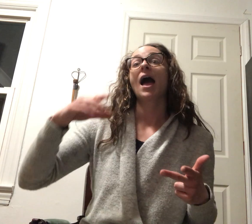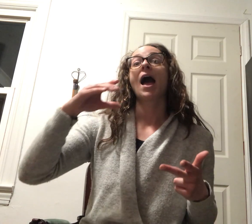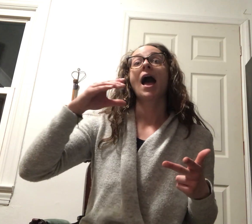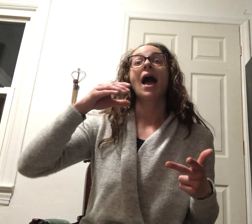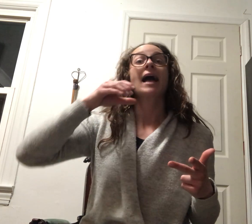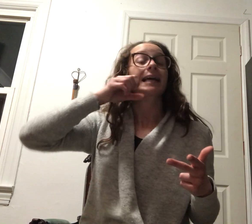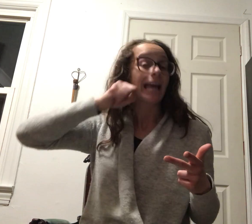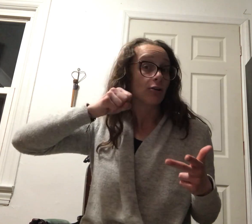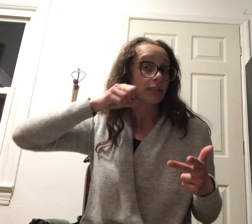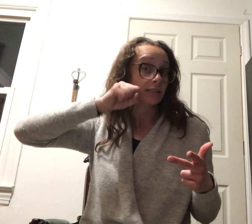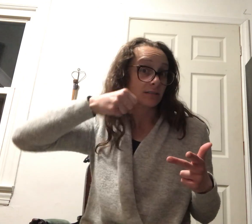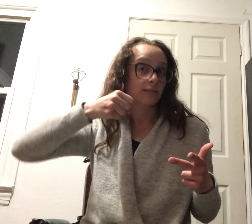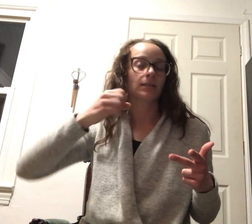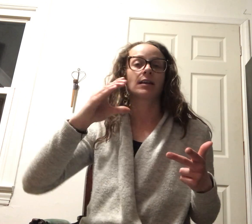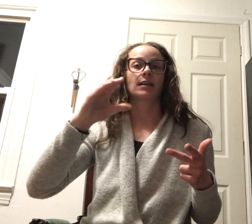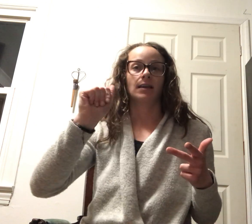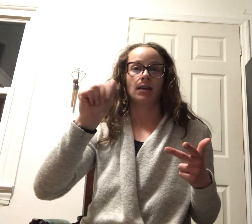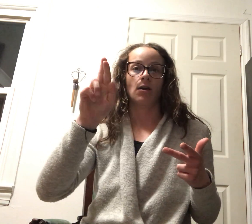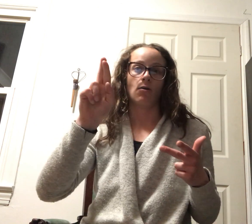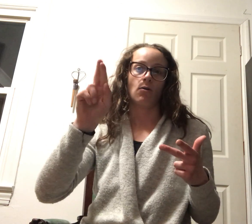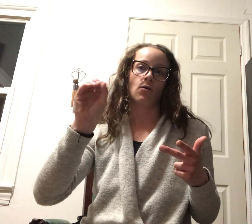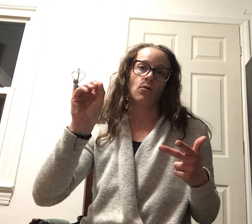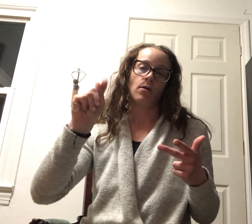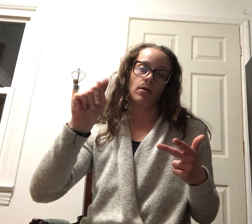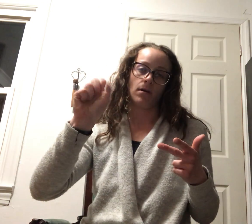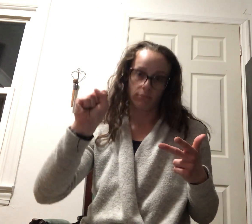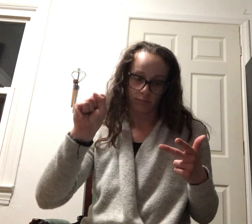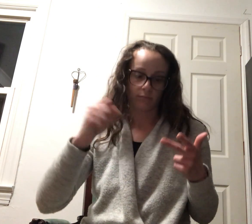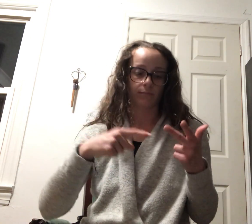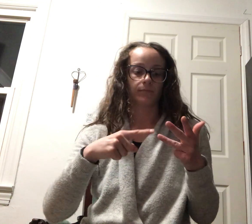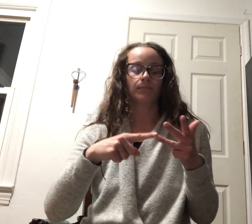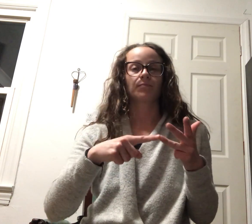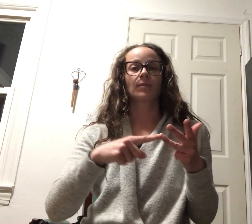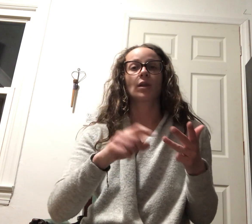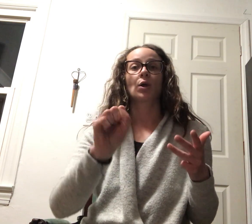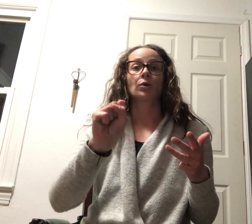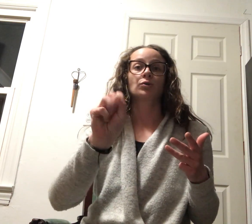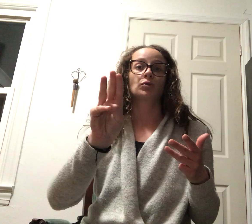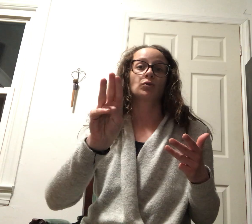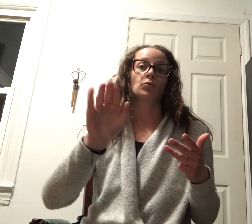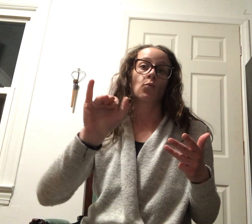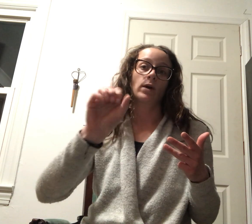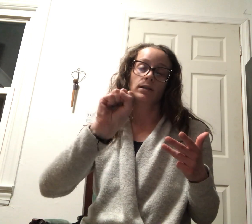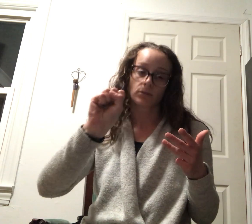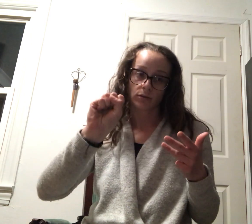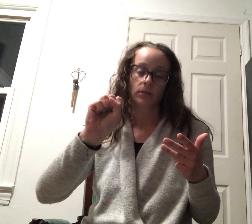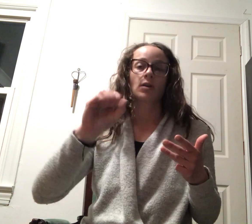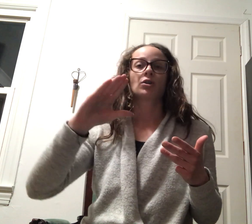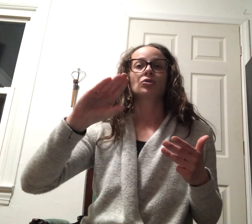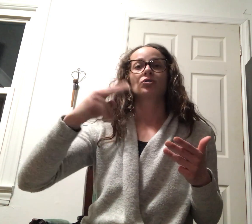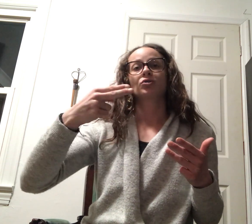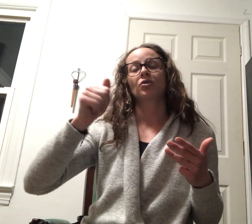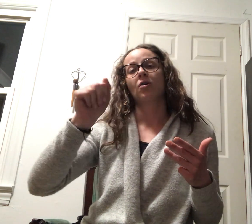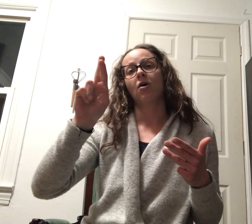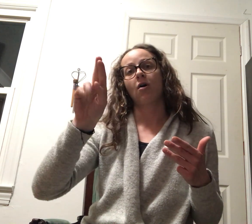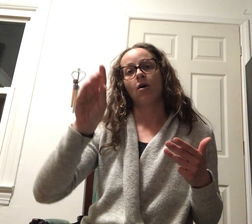And we got some Swiss chard and some cucumbers and peppers in the back.